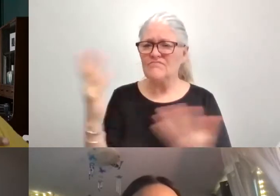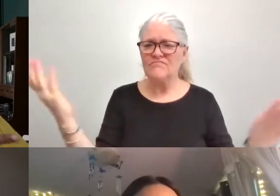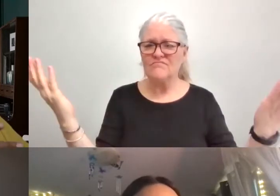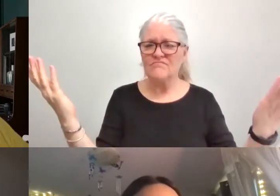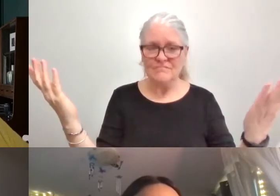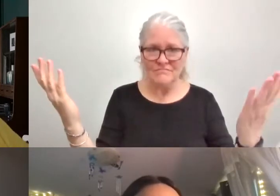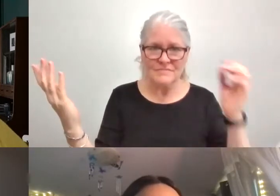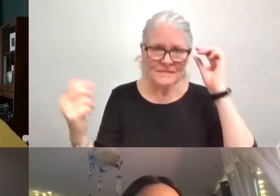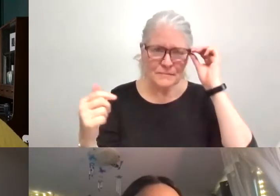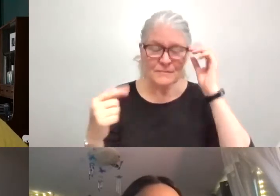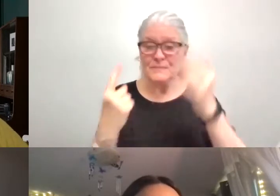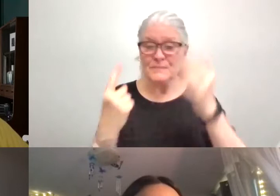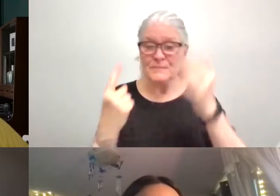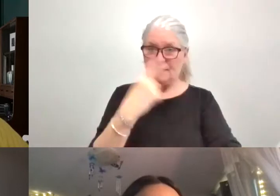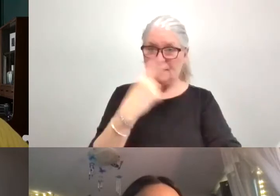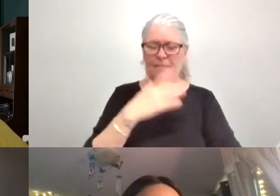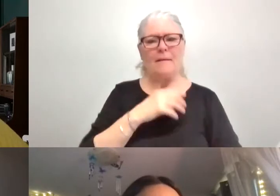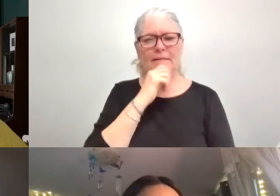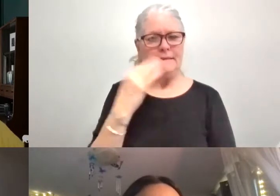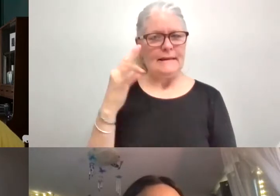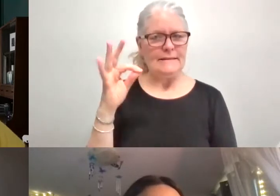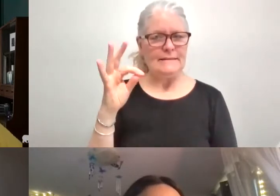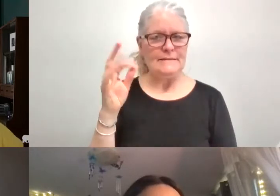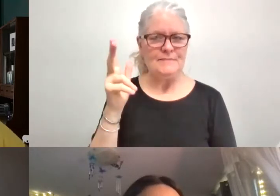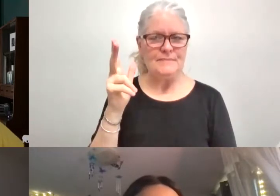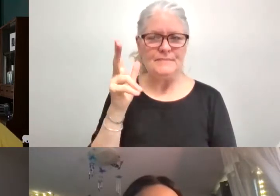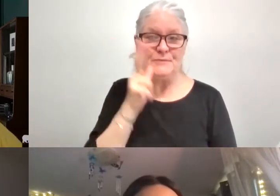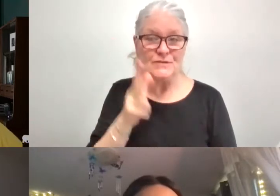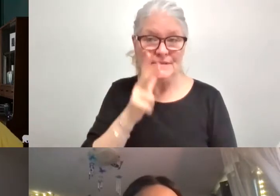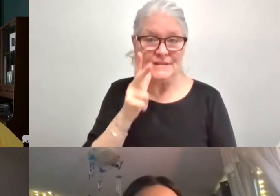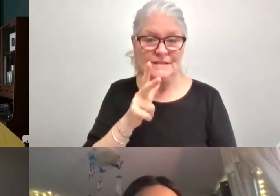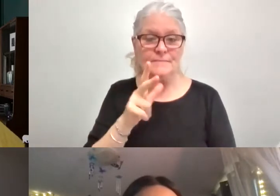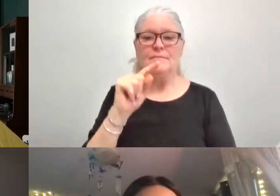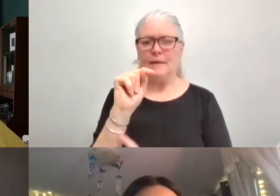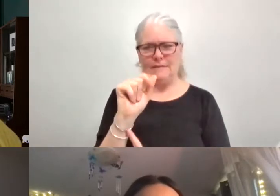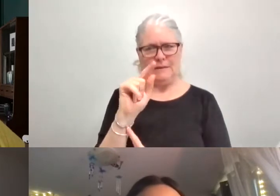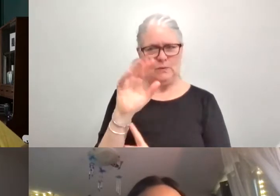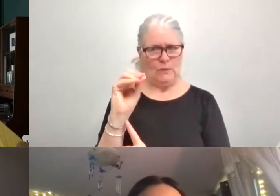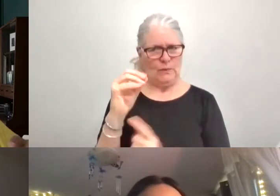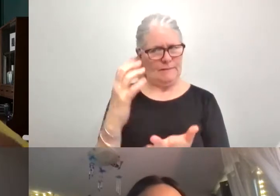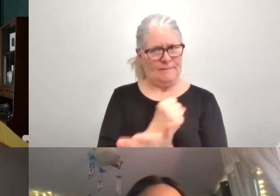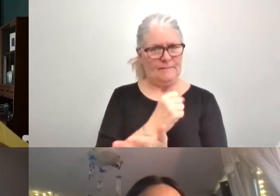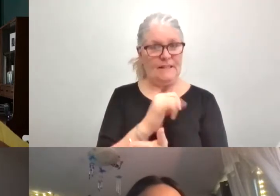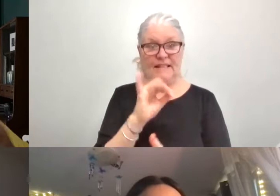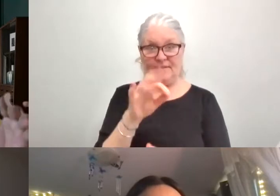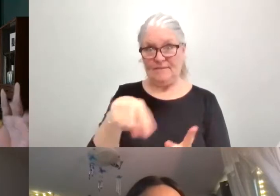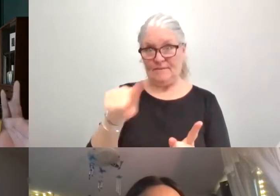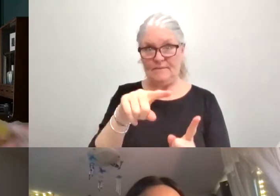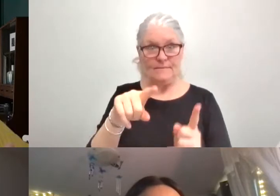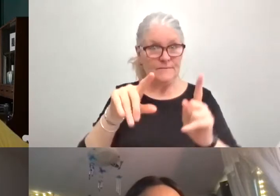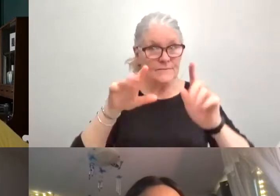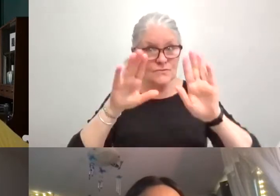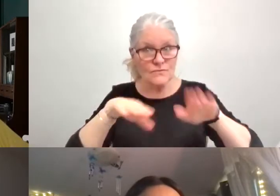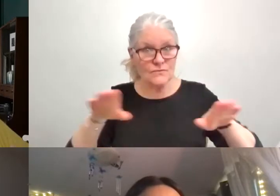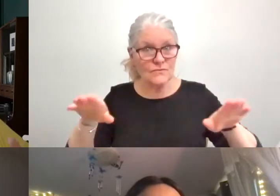So one day I decided for my 19th birthday, I got a tattoo, and my dad got, and anybody who's the child of